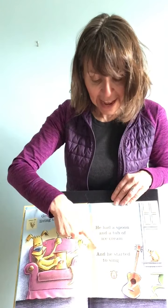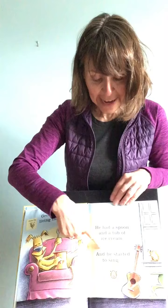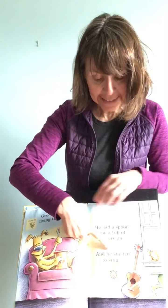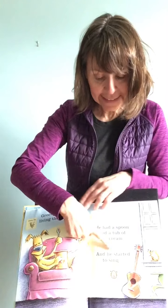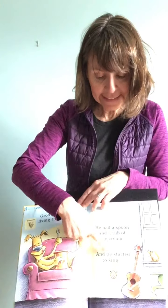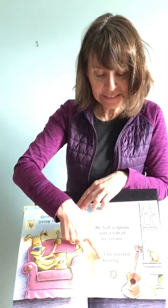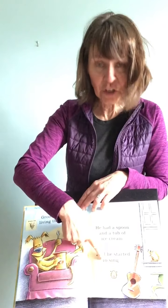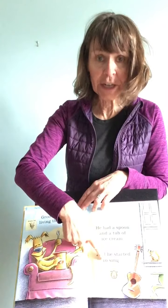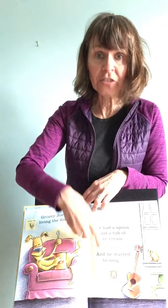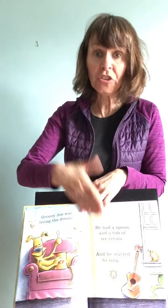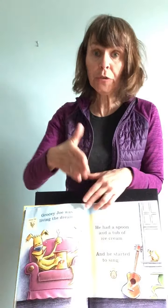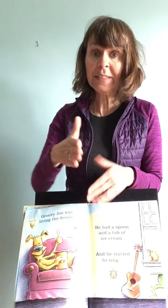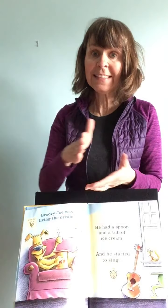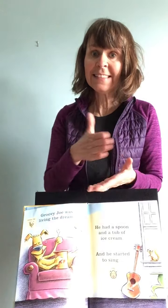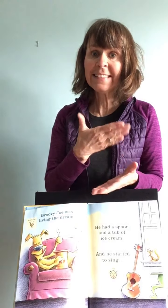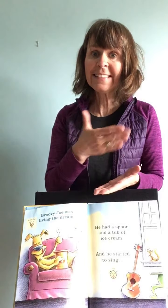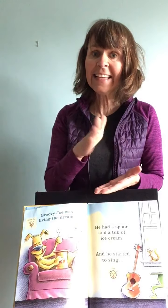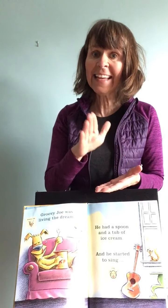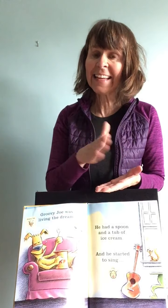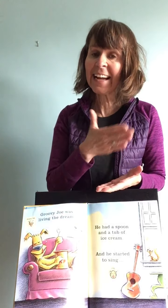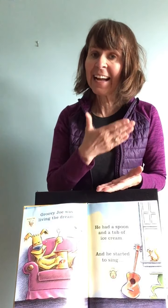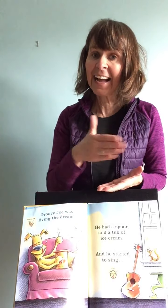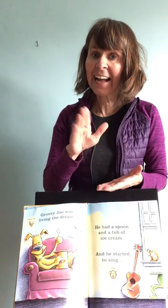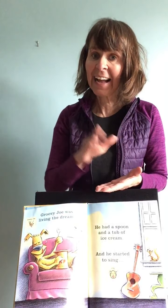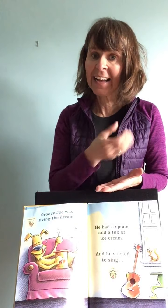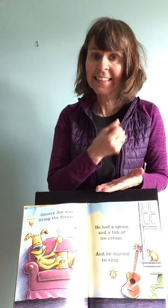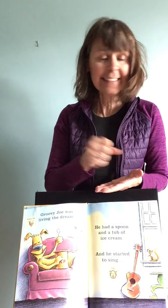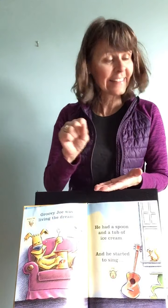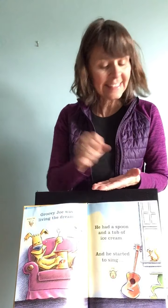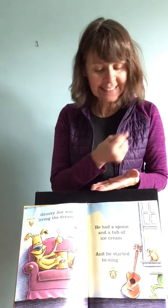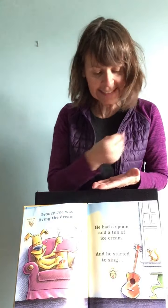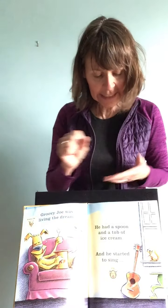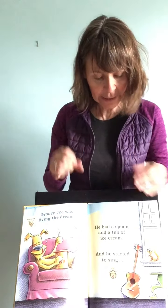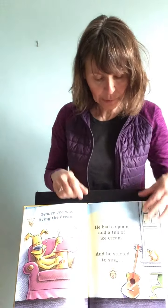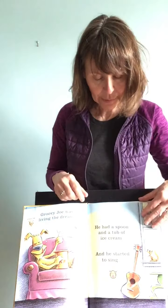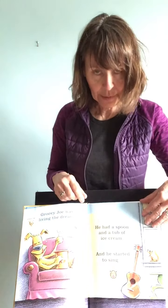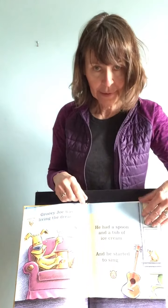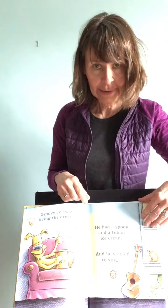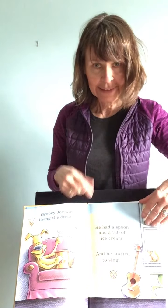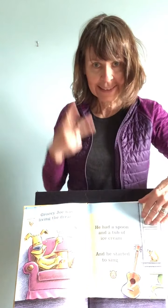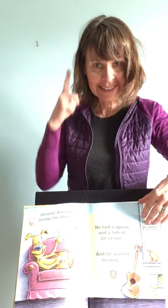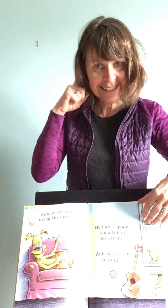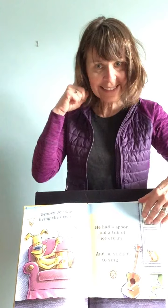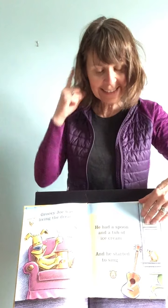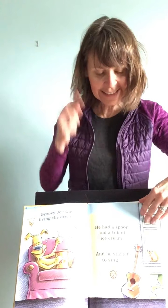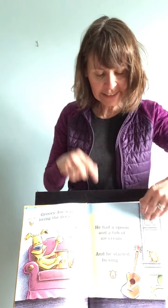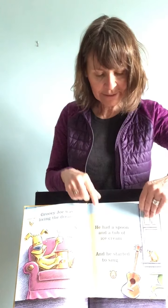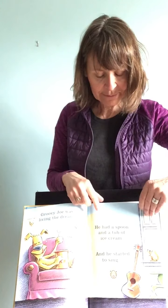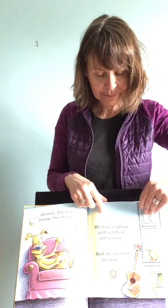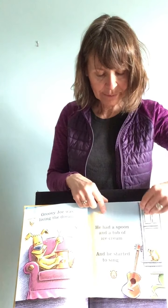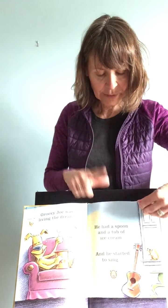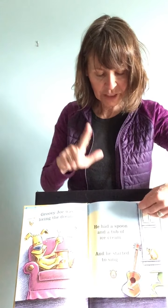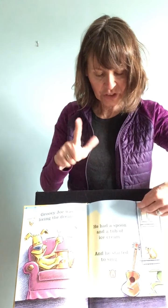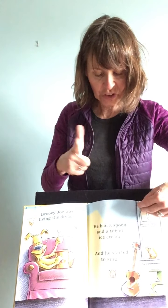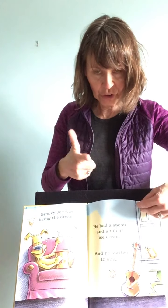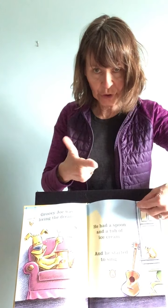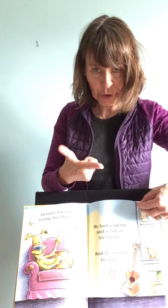And he started to sing. He's gonna sing. Let's listen. Turn